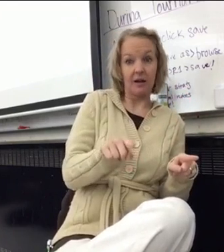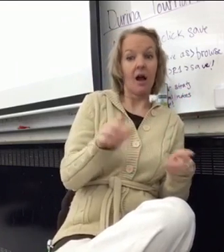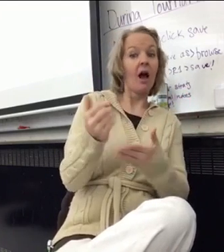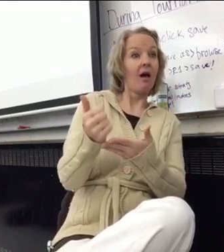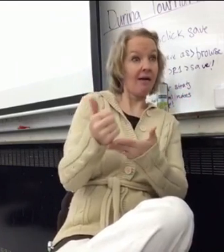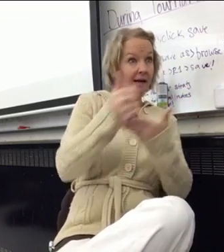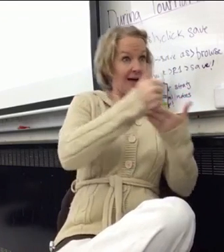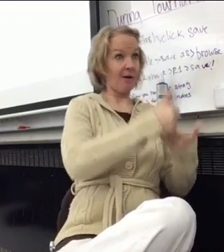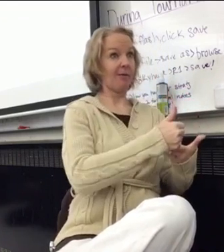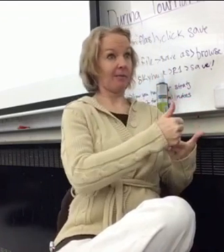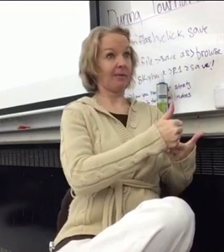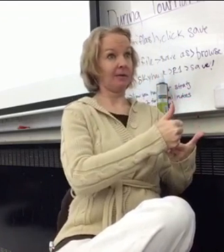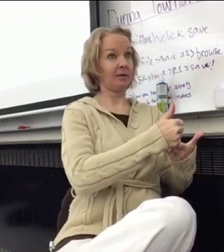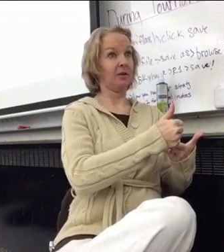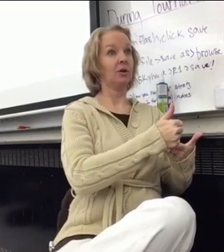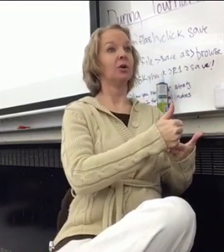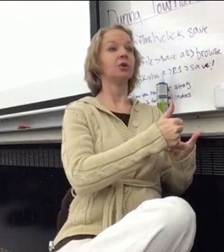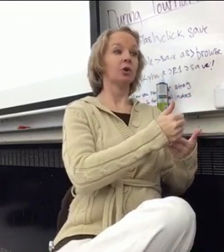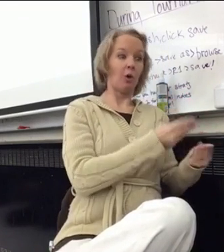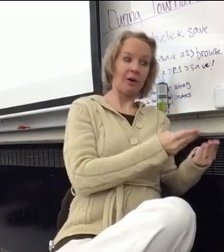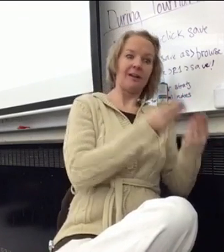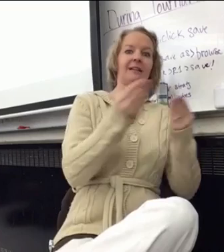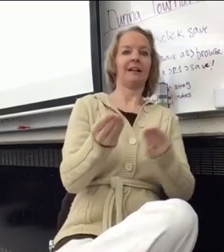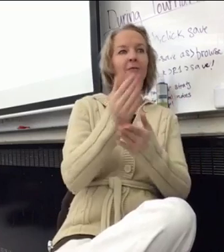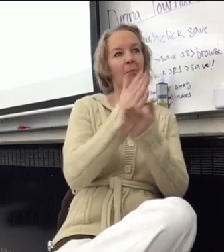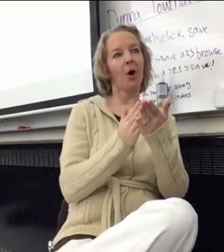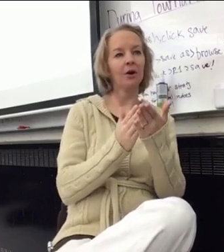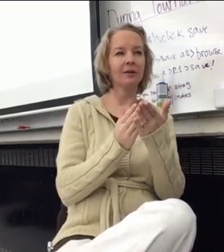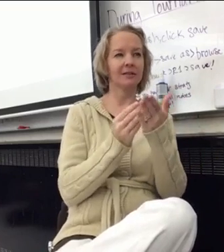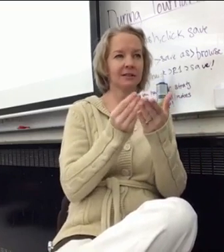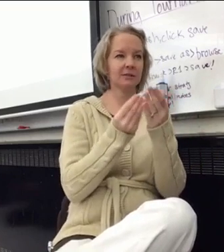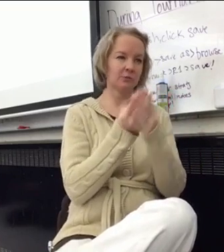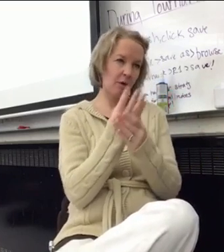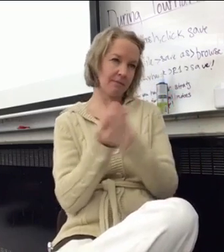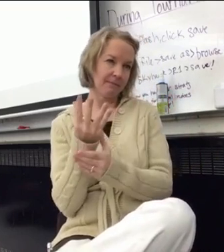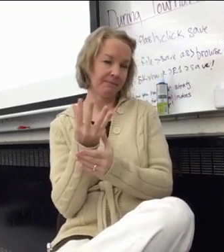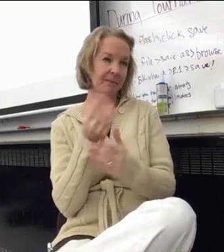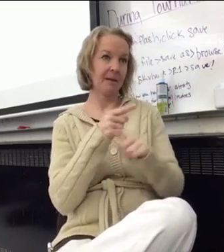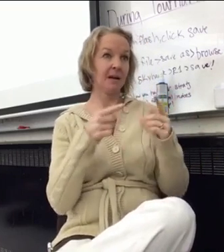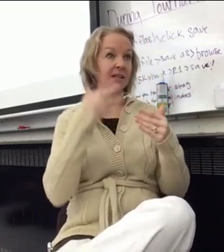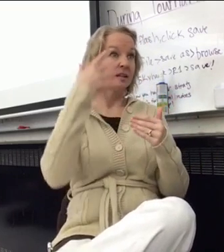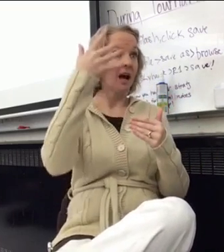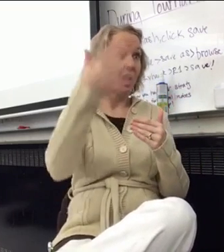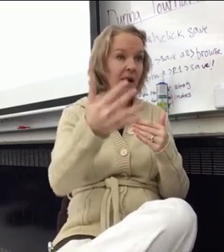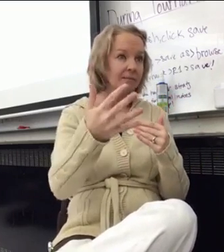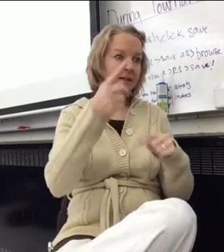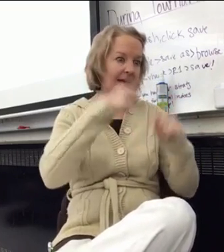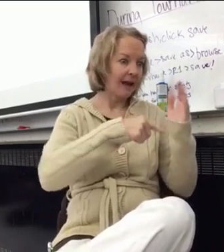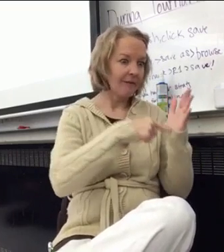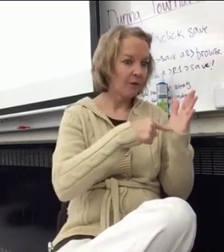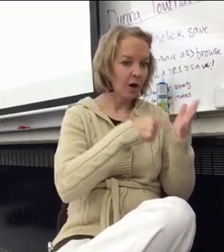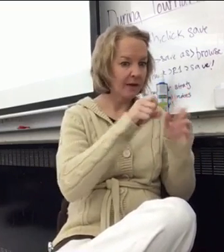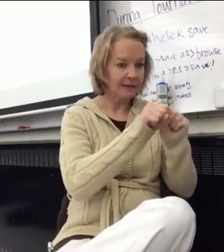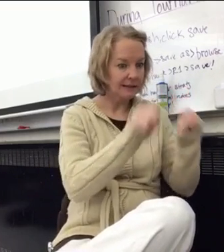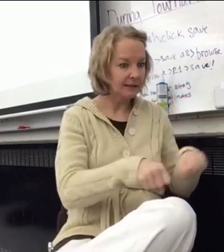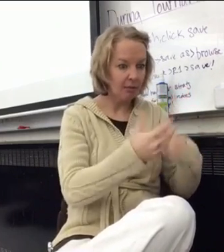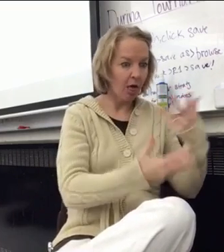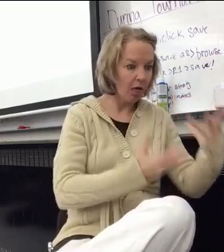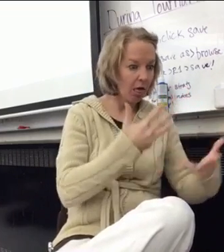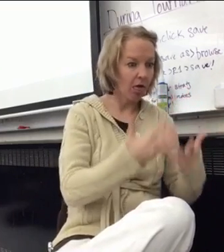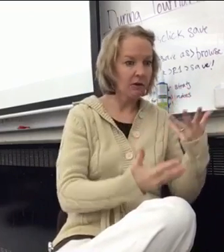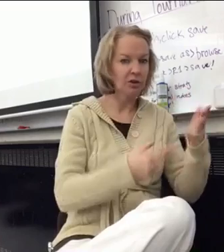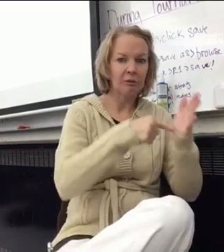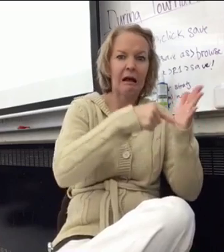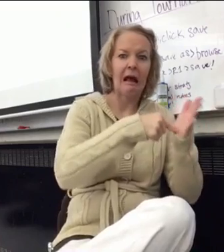help him, and in return, he gives him part of his crop. As the time goes on, he cannot afford to be able to do this system, so he begins to